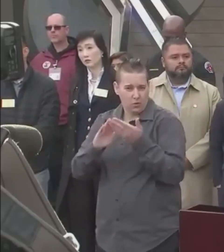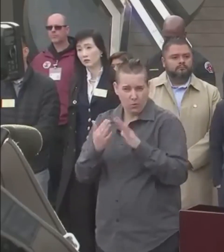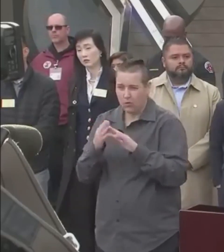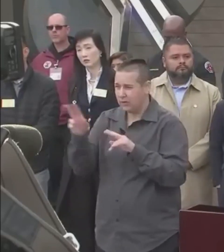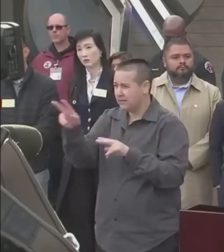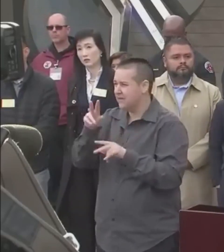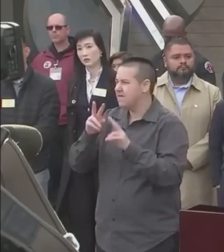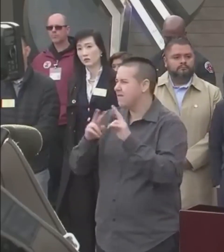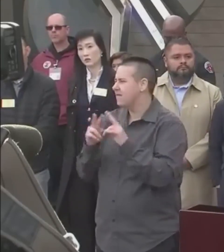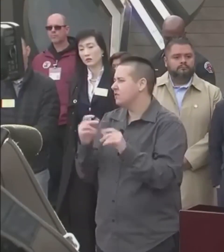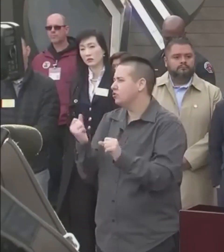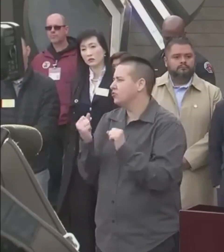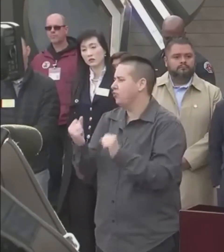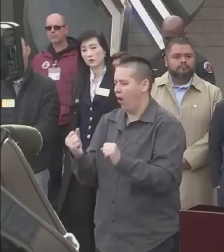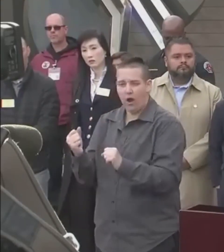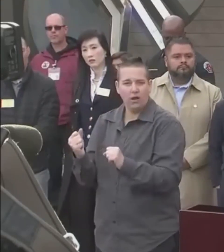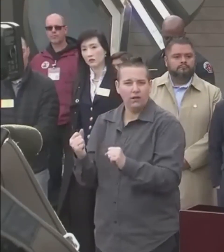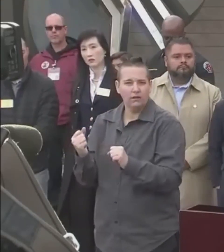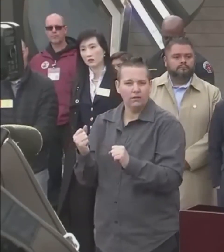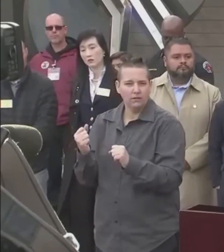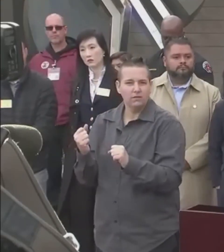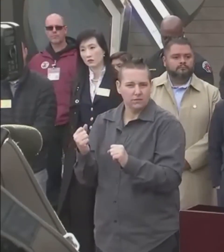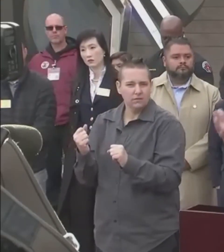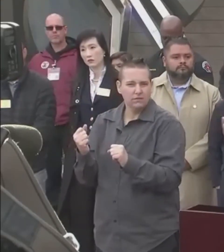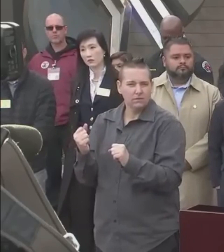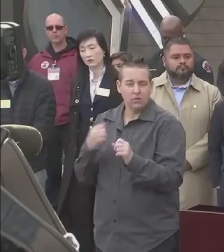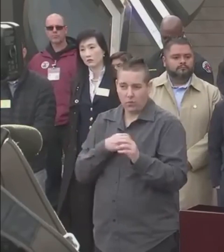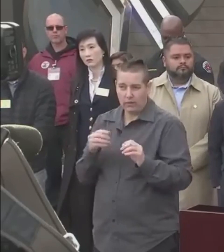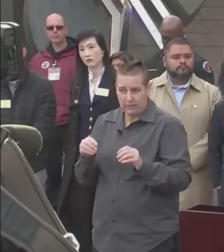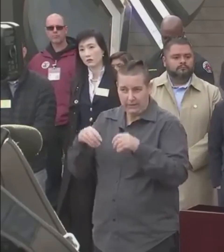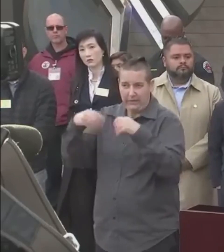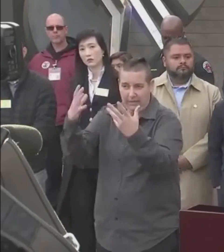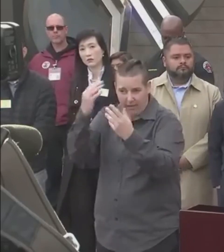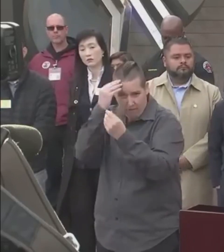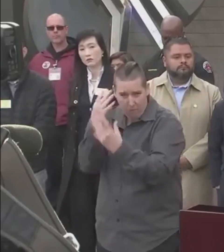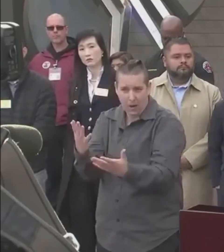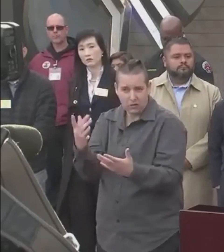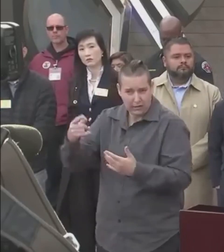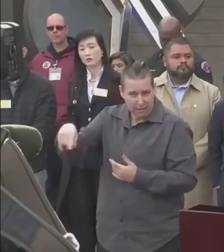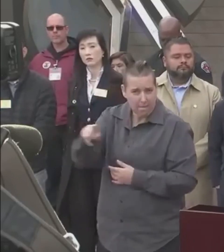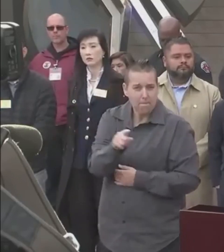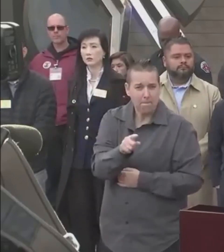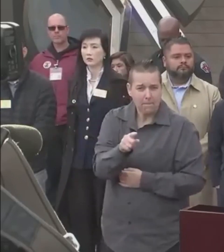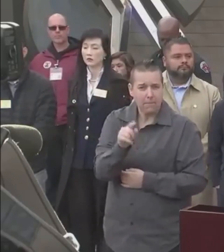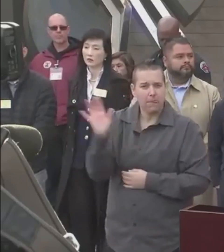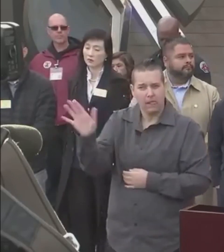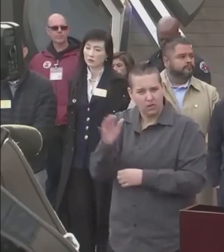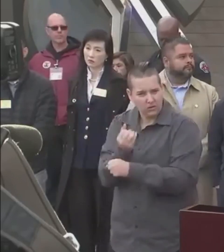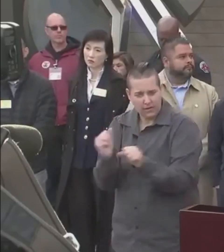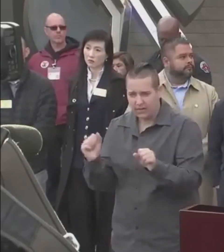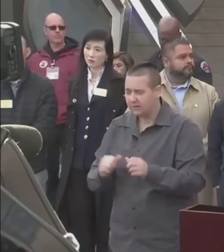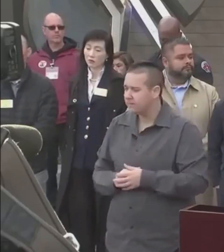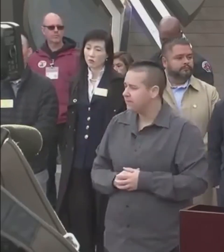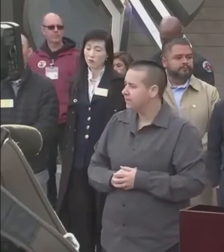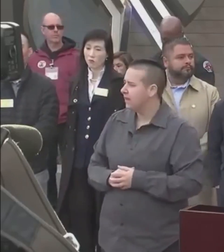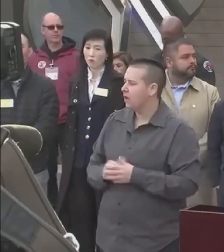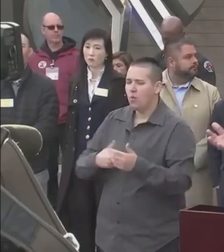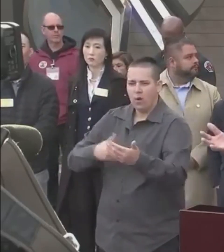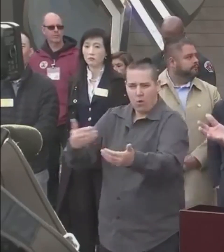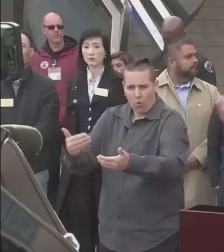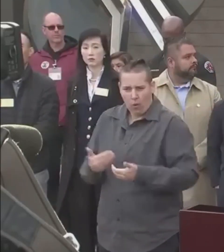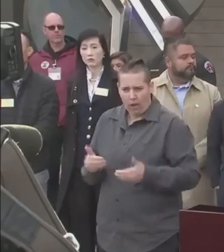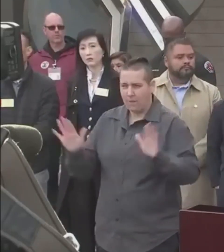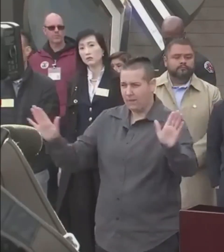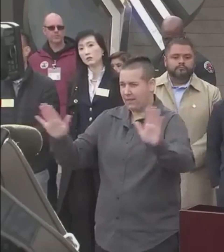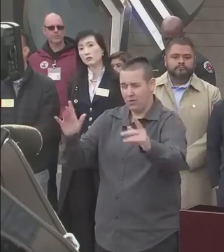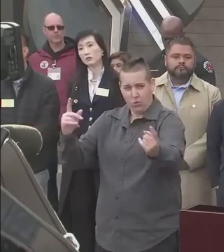will sufficient be sufficient? House Minority Leader Hakeem Jeffries, Democrat New York, profoundly disheartened and sickened by the mass shooting